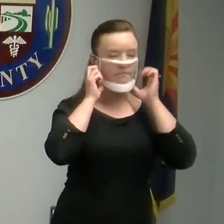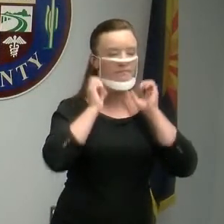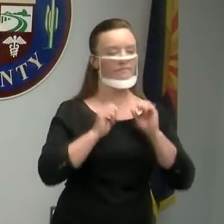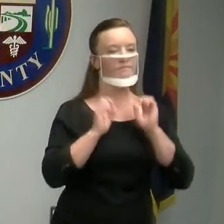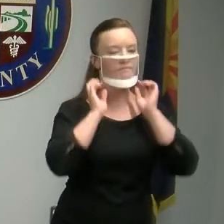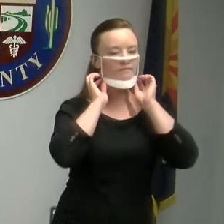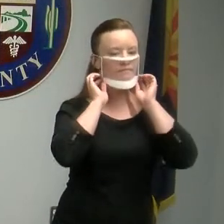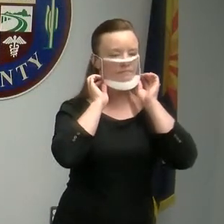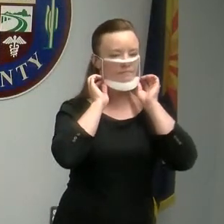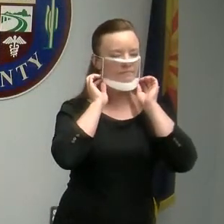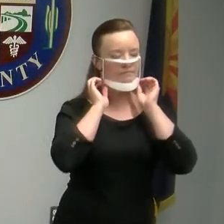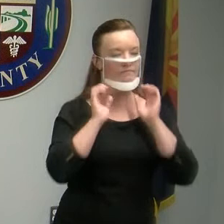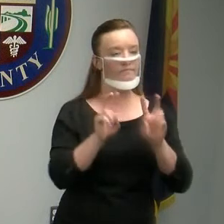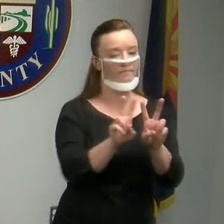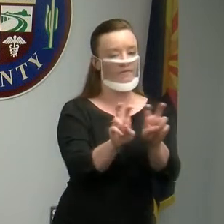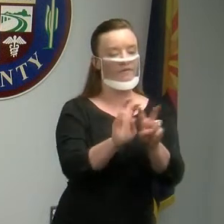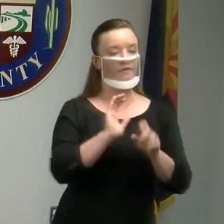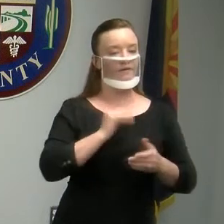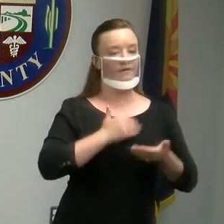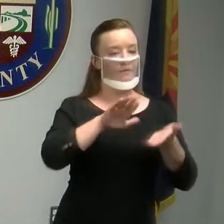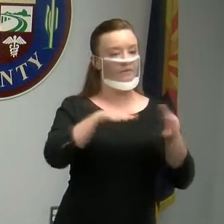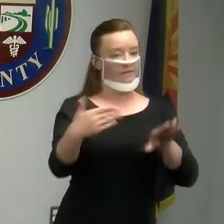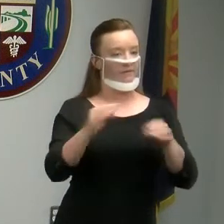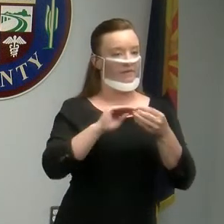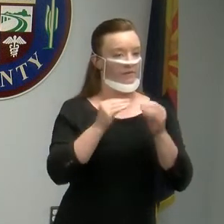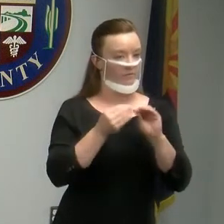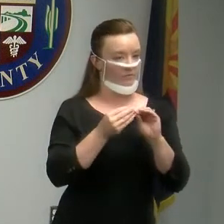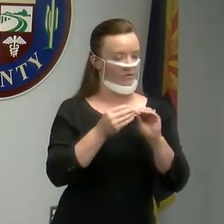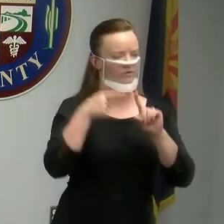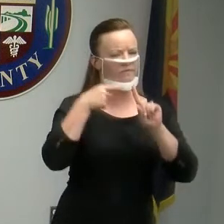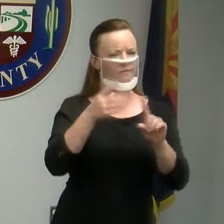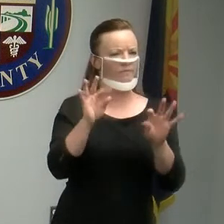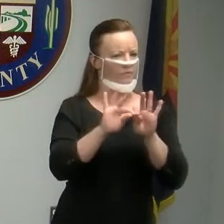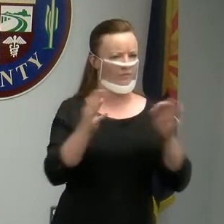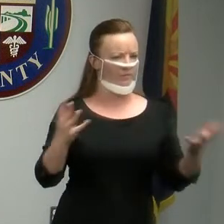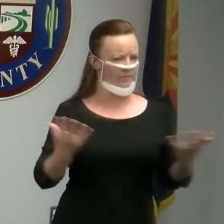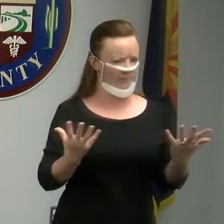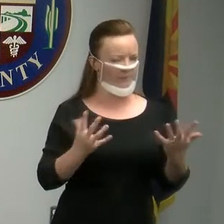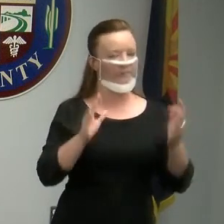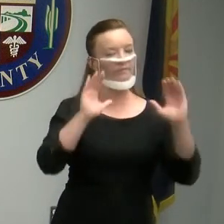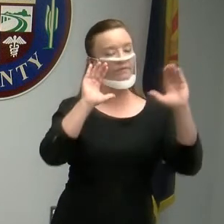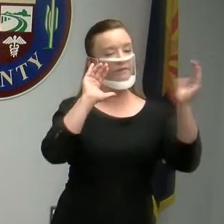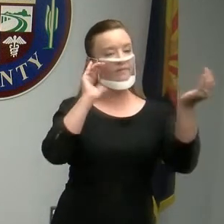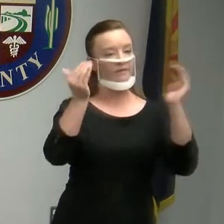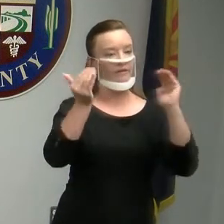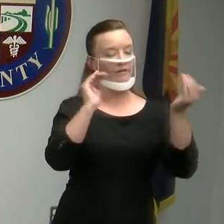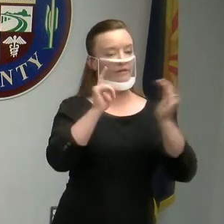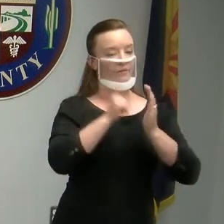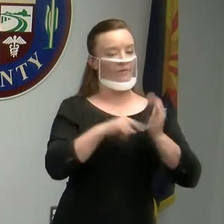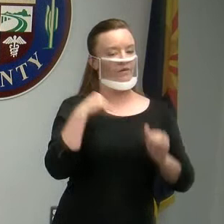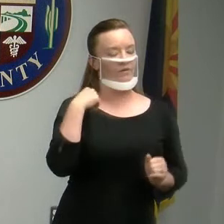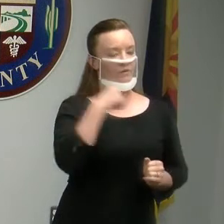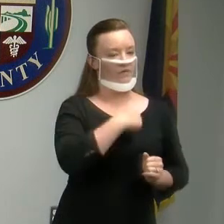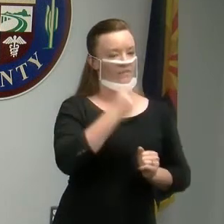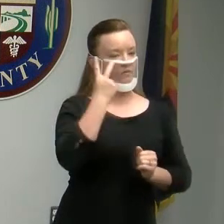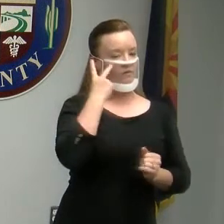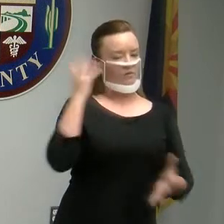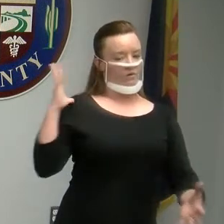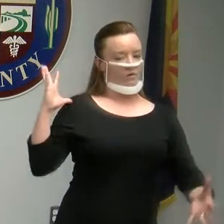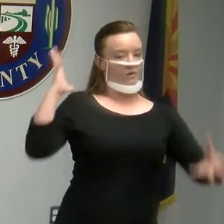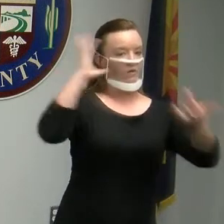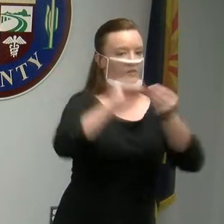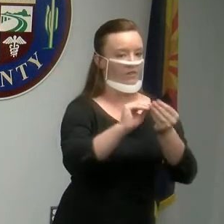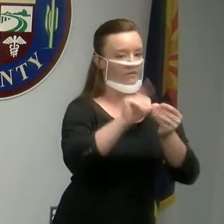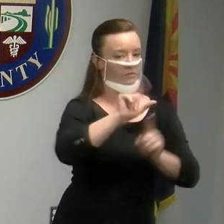Looking at our death numbers, I think what's important is comparing what we've seen in all of 2020